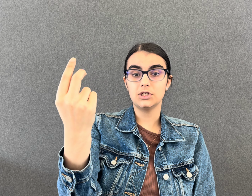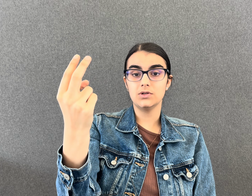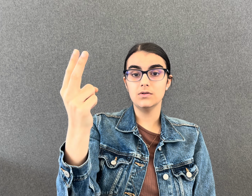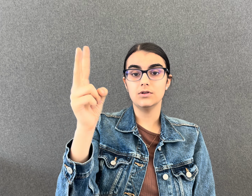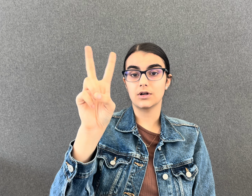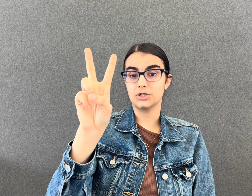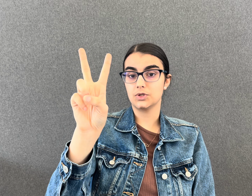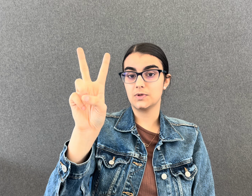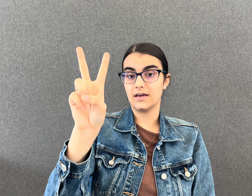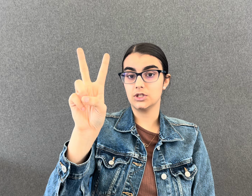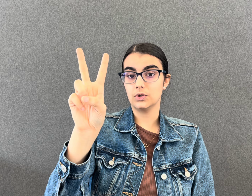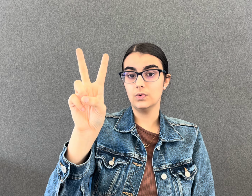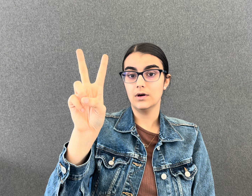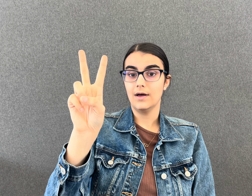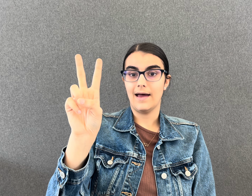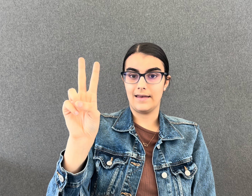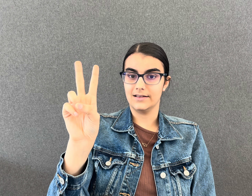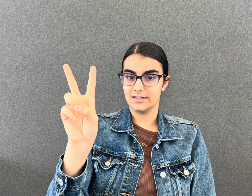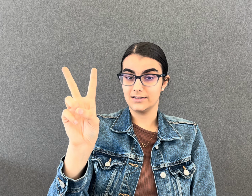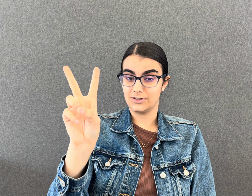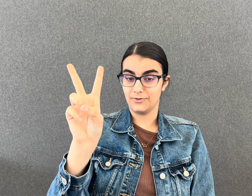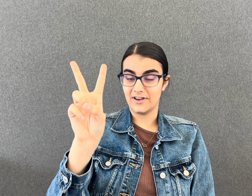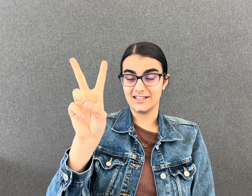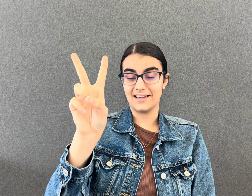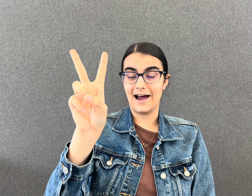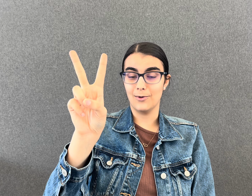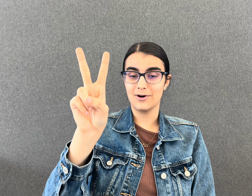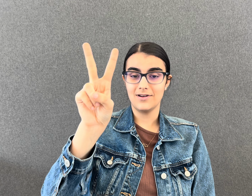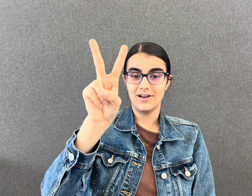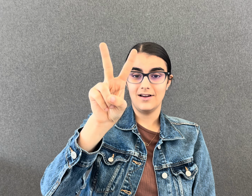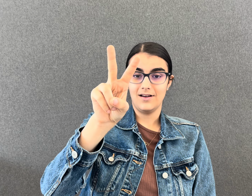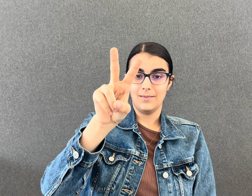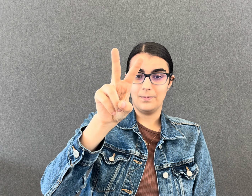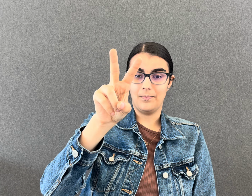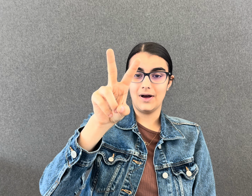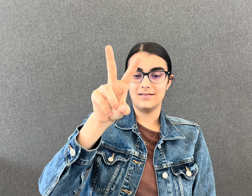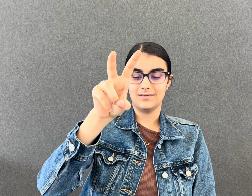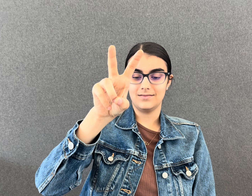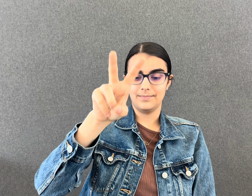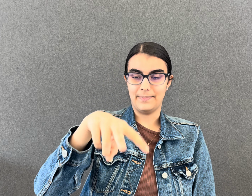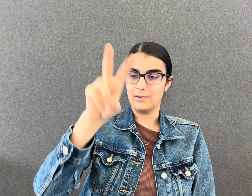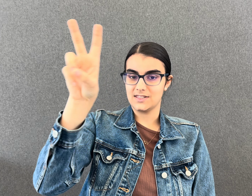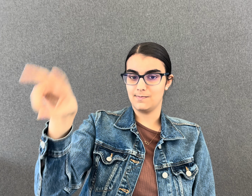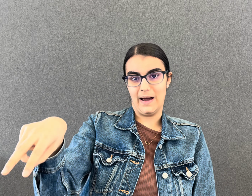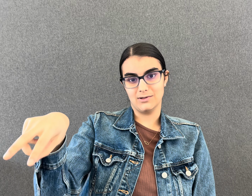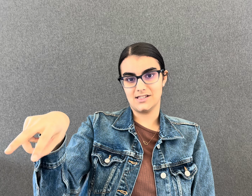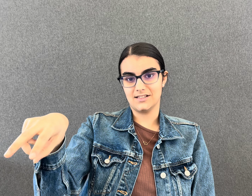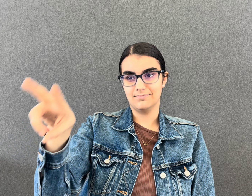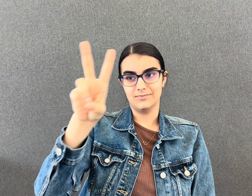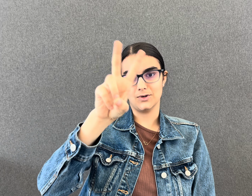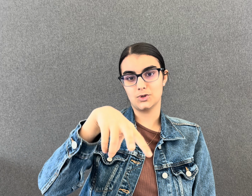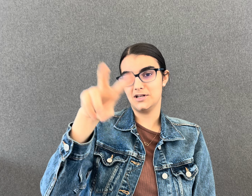22, you're gonna just take a 2, and this is, you're facing it outward, but bounce, bounce. So 22.